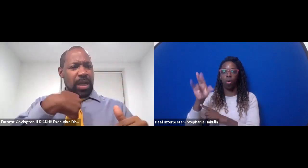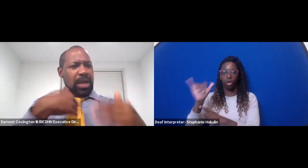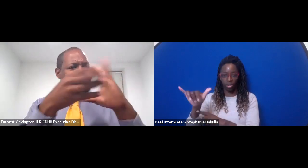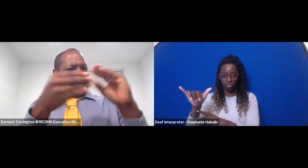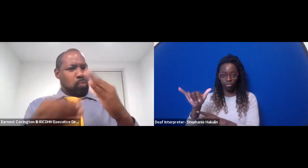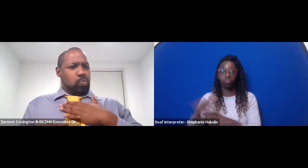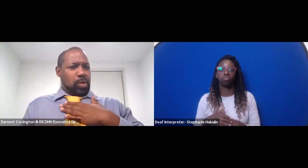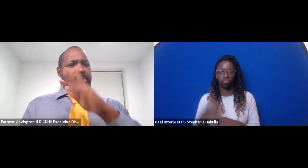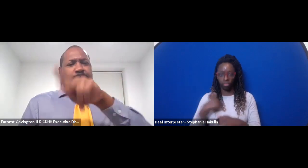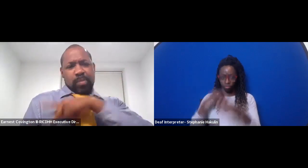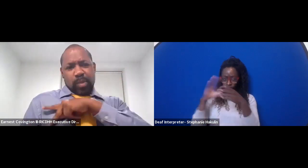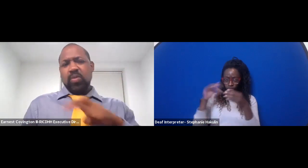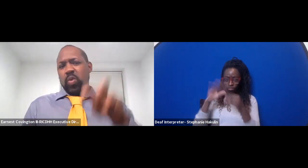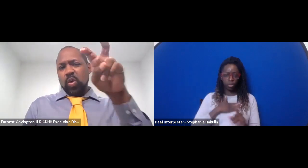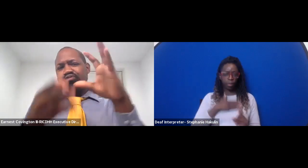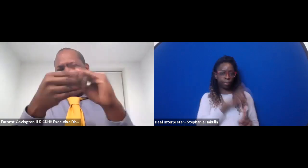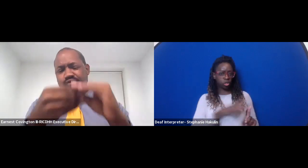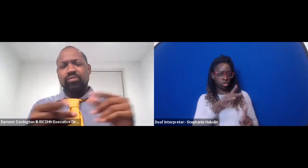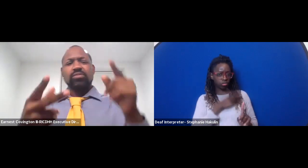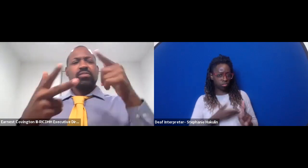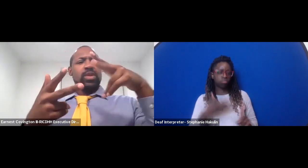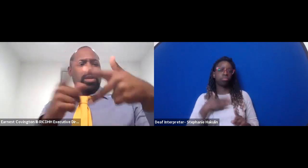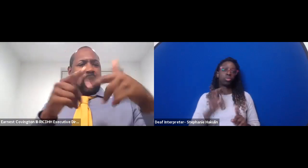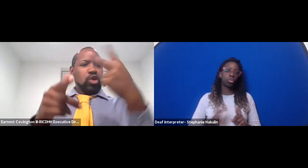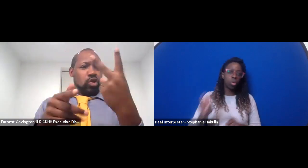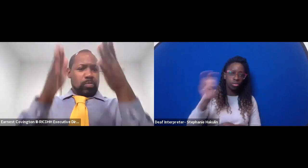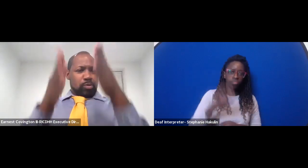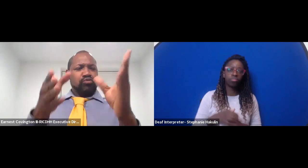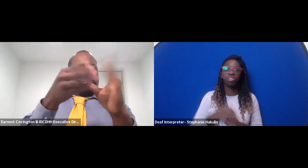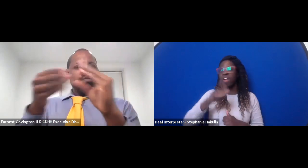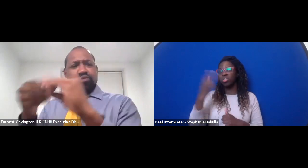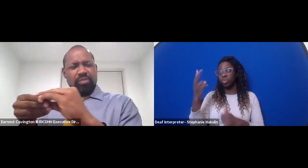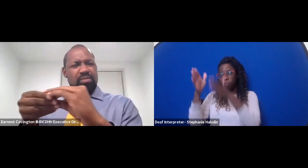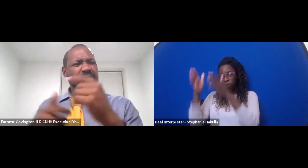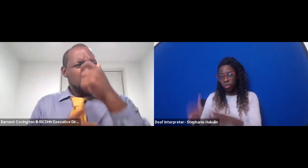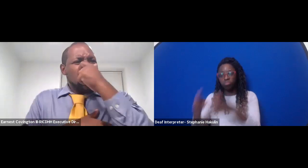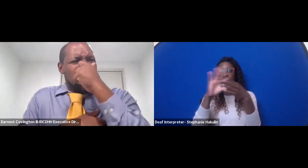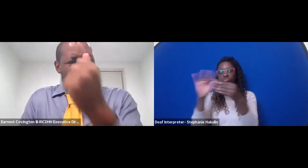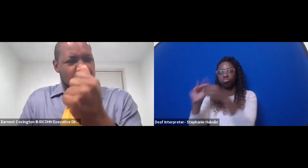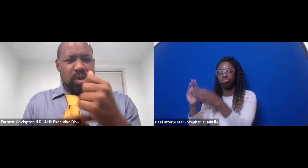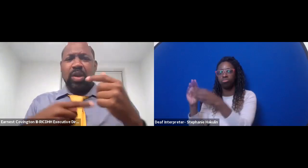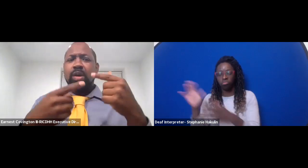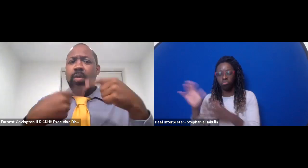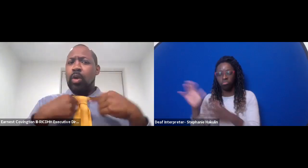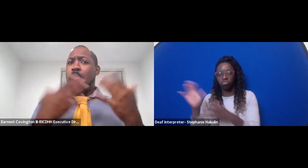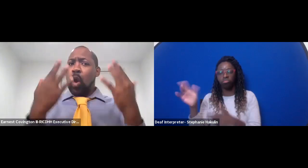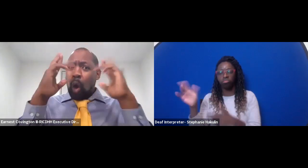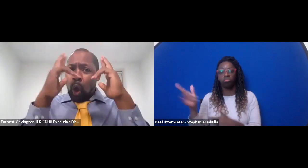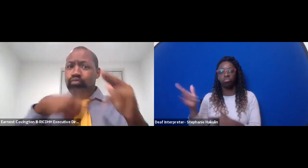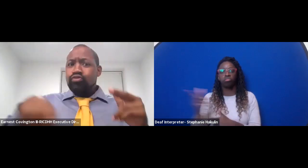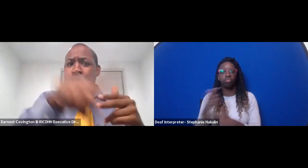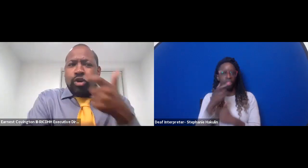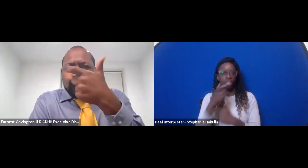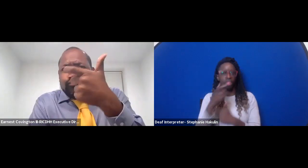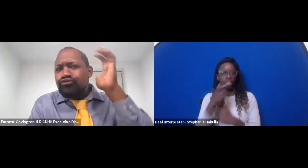racial equity and social justice. And I was interviewed. I talked about my personal experience, and we had other interviews as